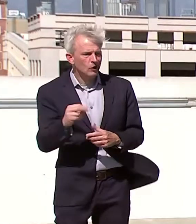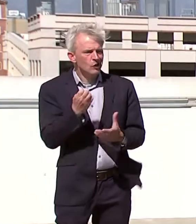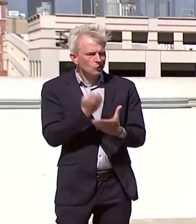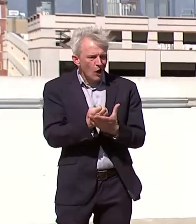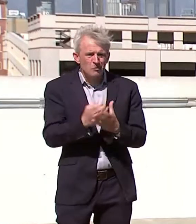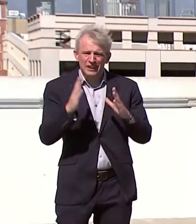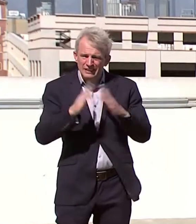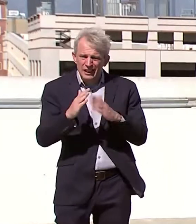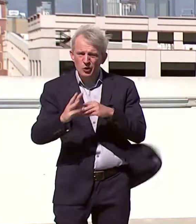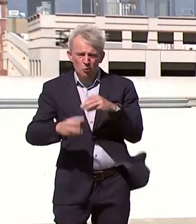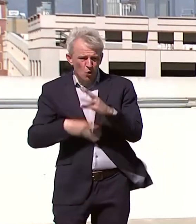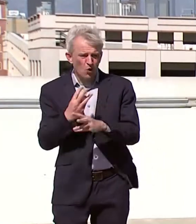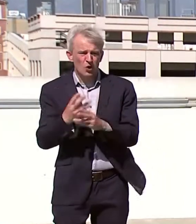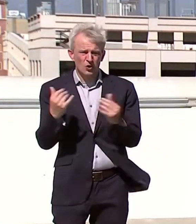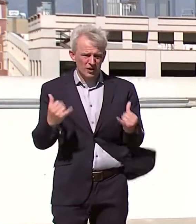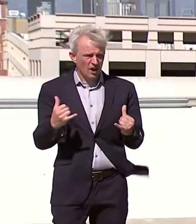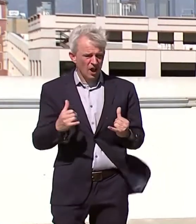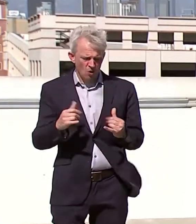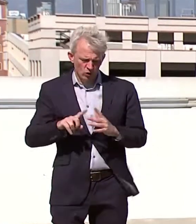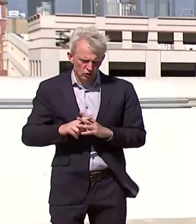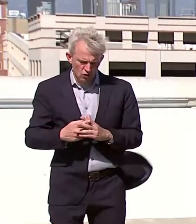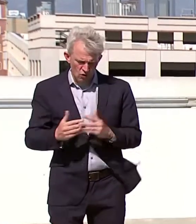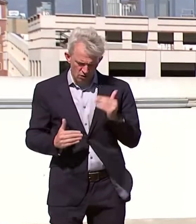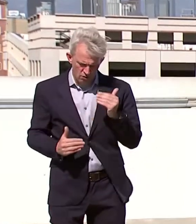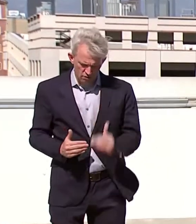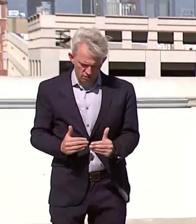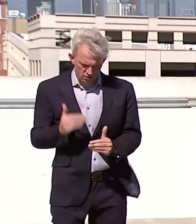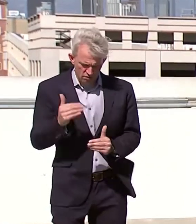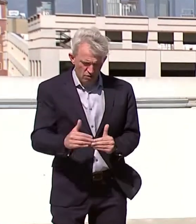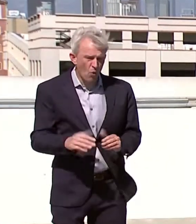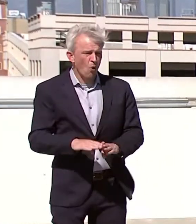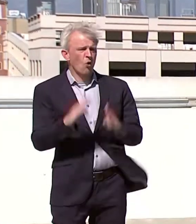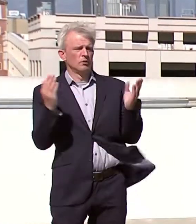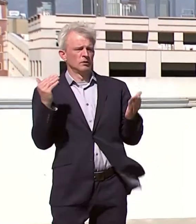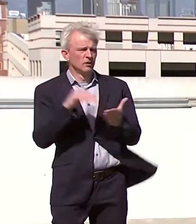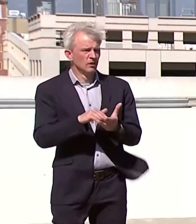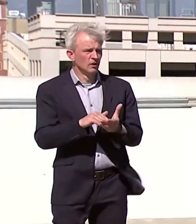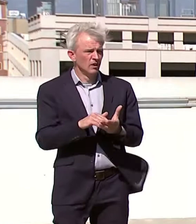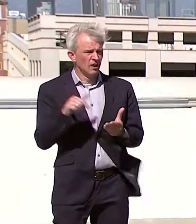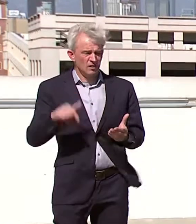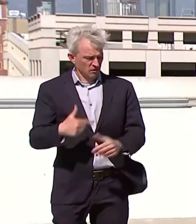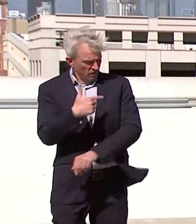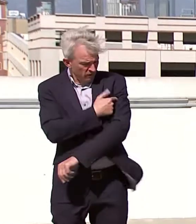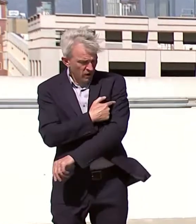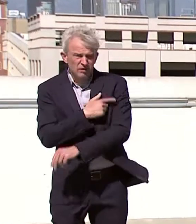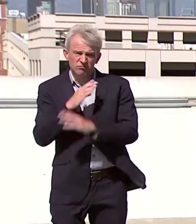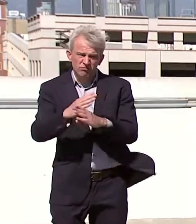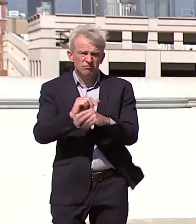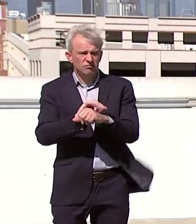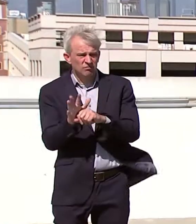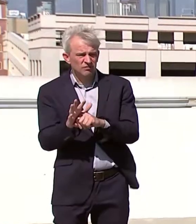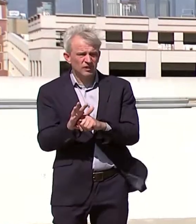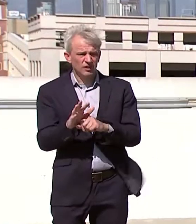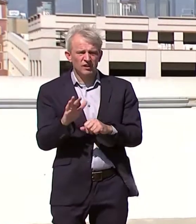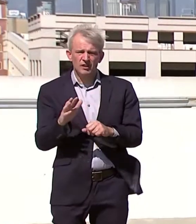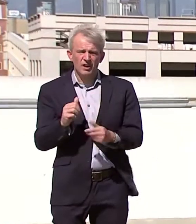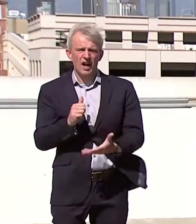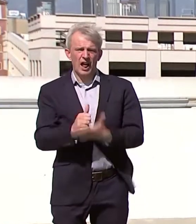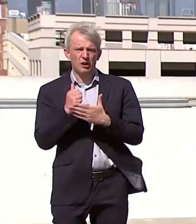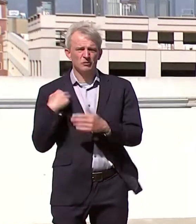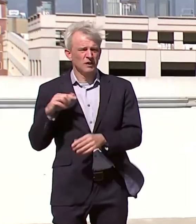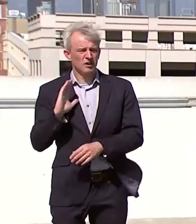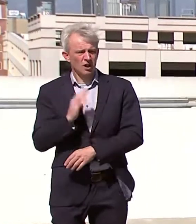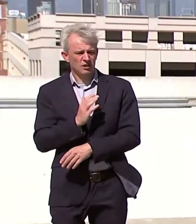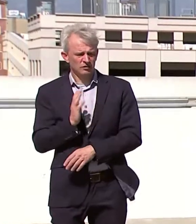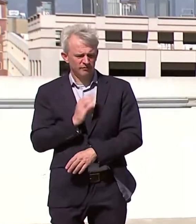act of getting a vaccine moves us one step closer to the return to the lives and the loved ones we've been missing so badly. An act that brings